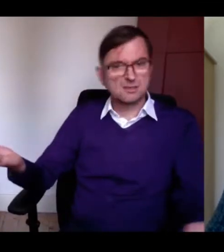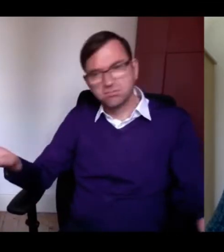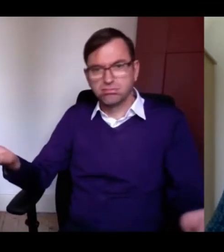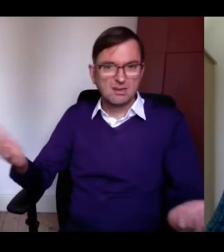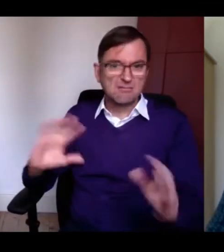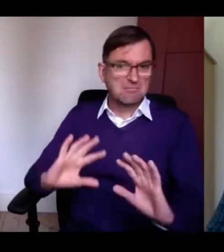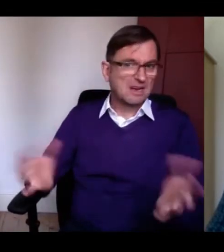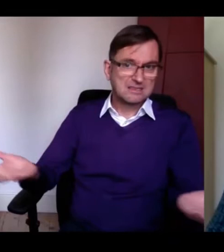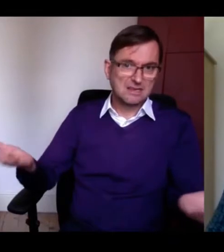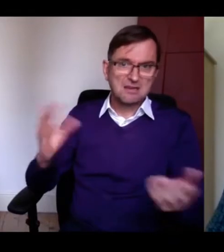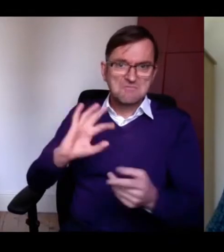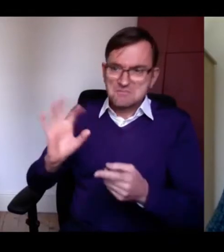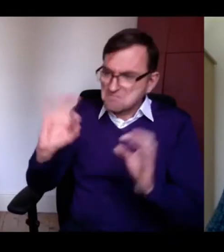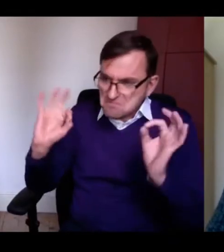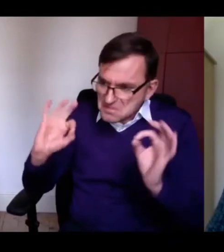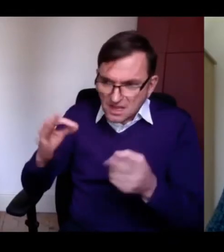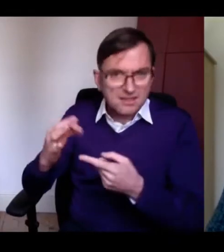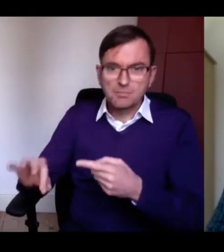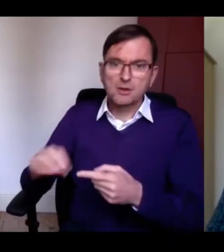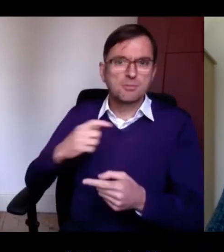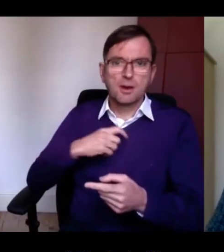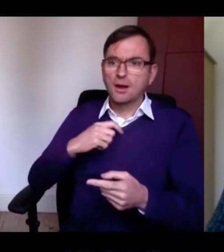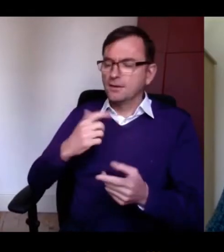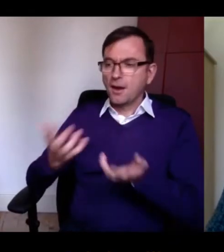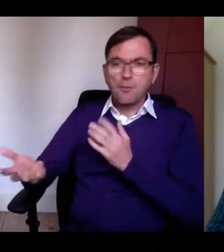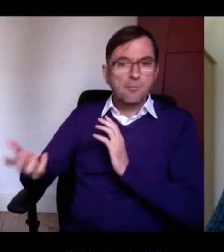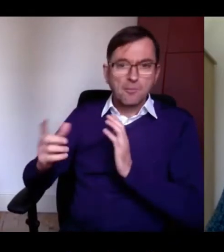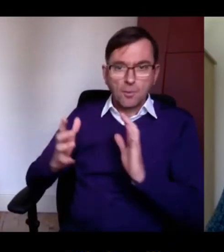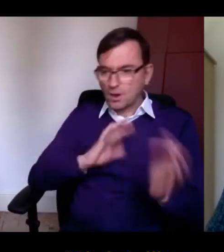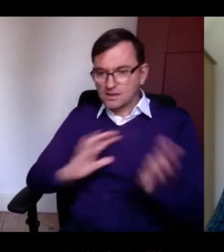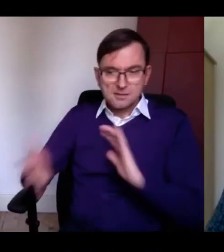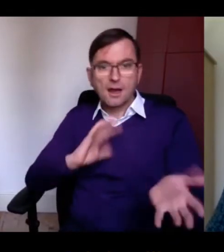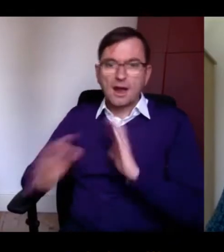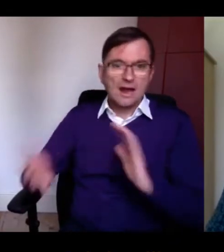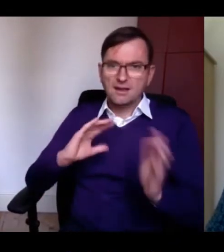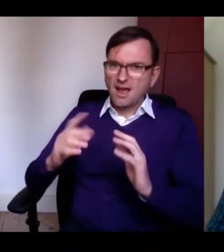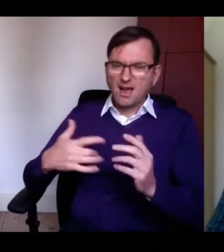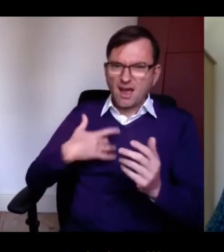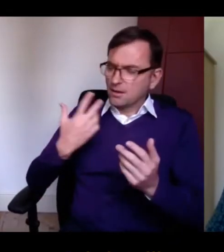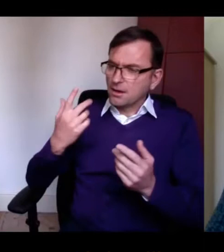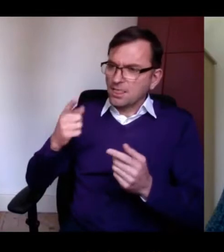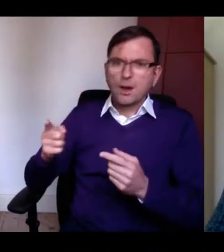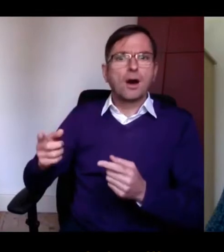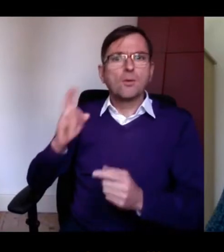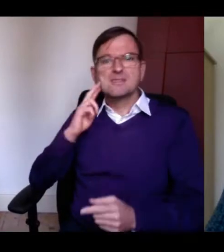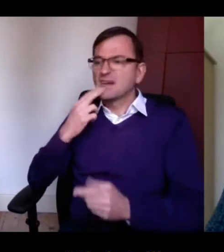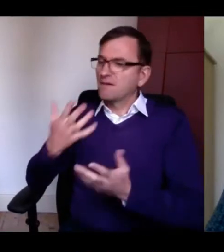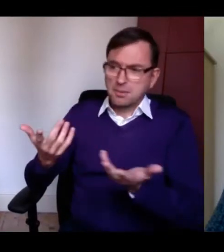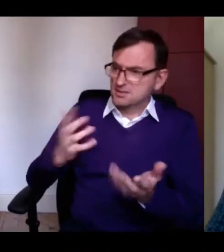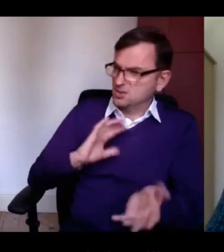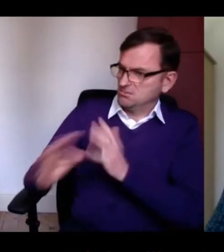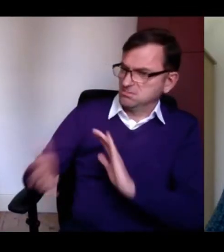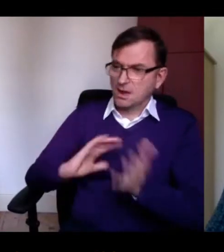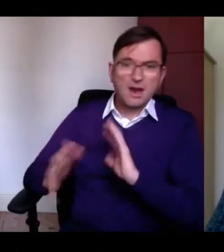and they, the expectations from the audience is, oh, he's like me. He's just one of us. He's just a bloke. Um,